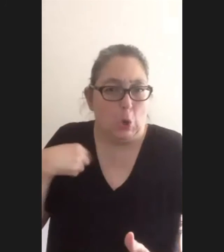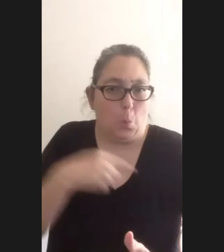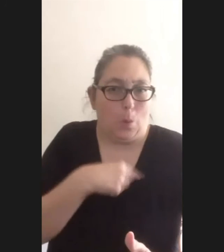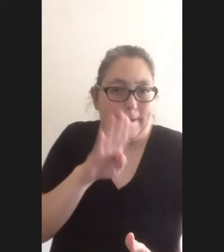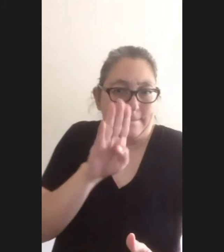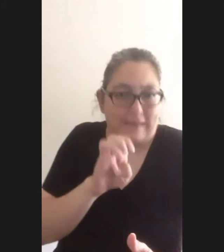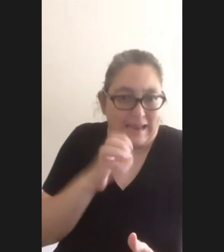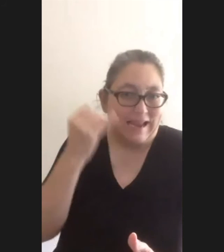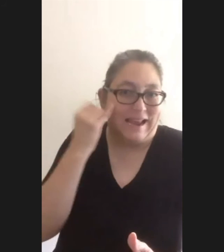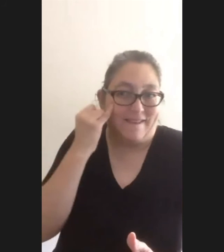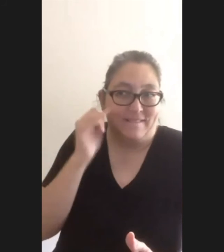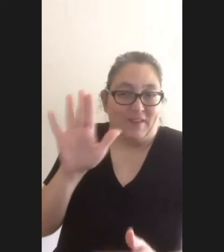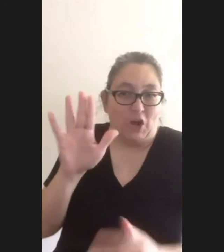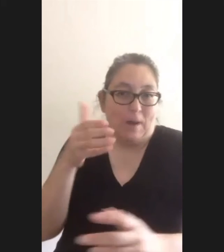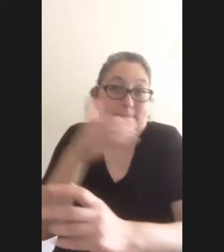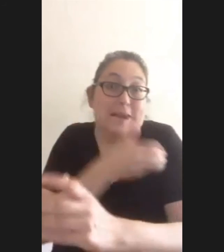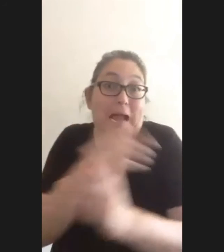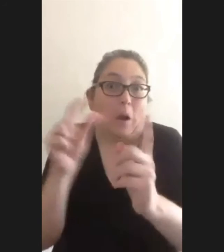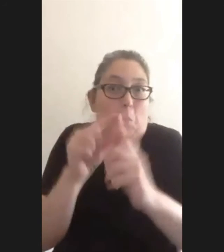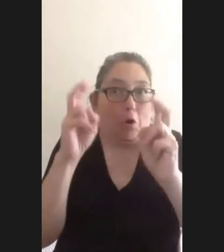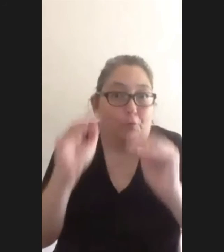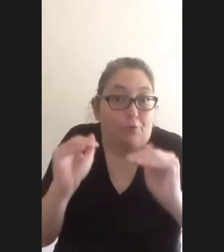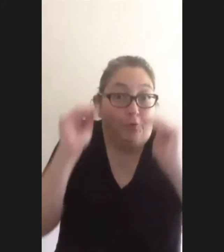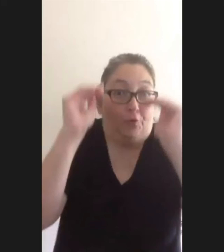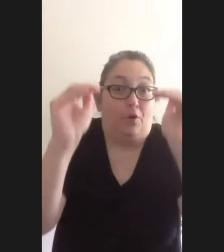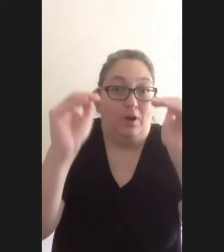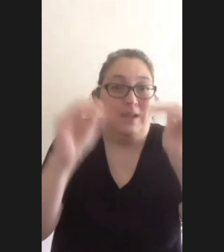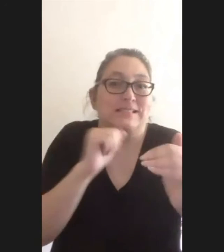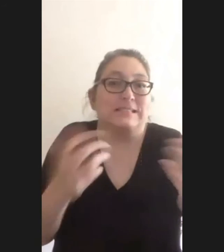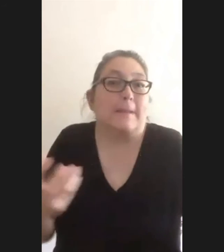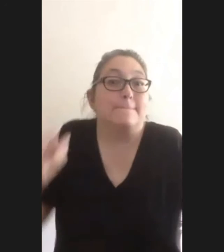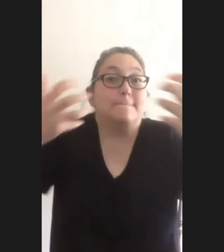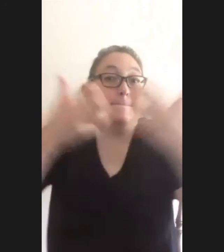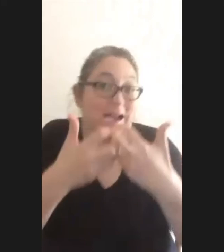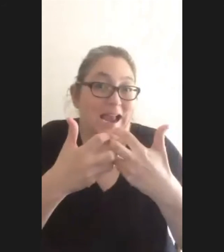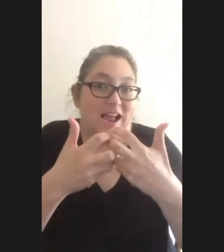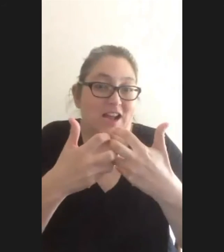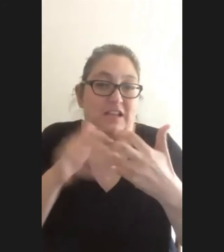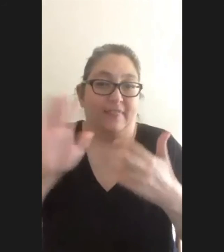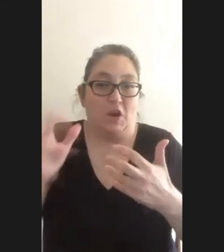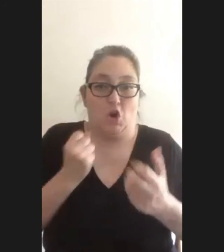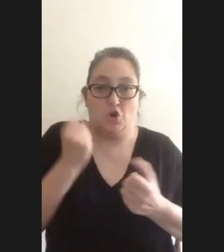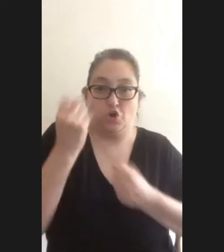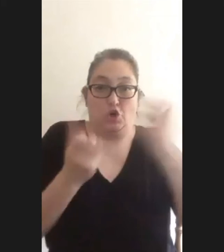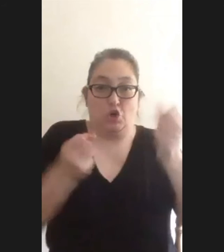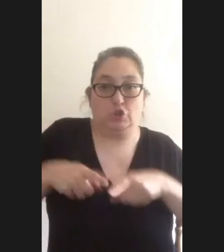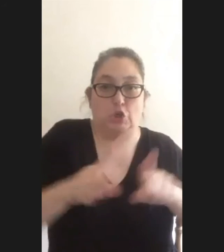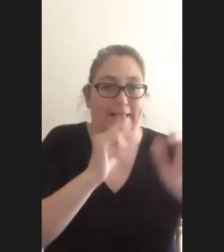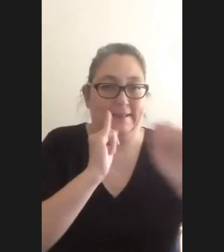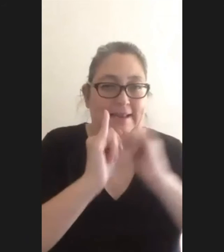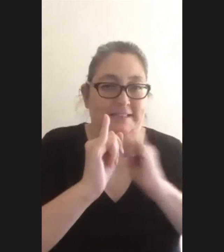useful. How concerned should we be if their empowering words don't really